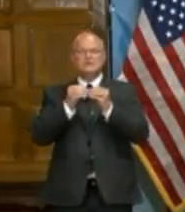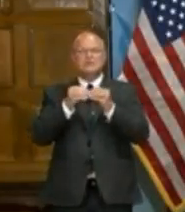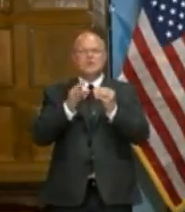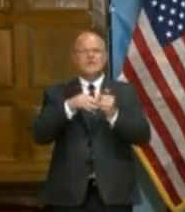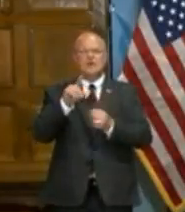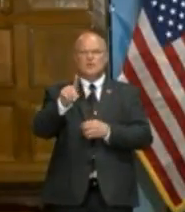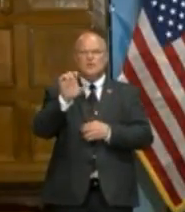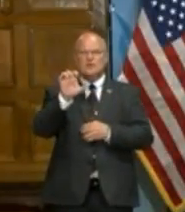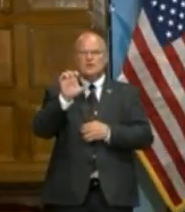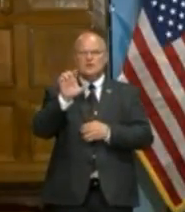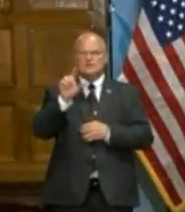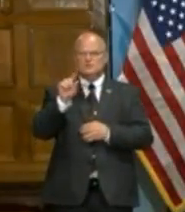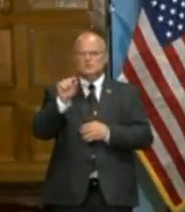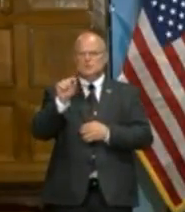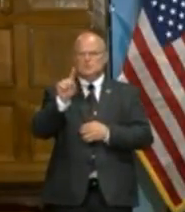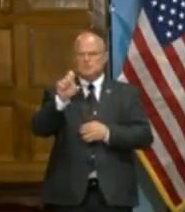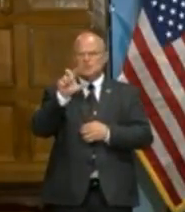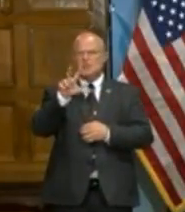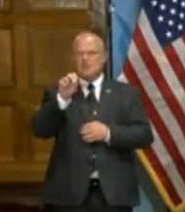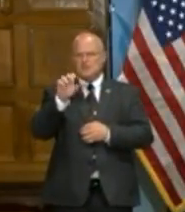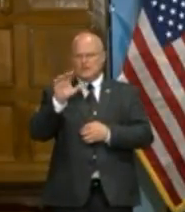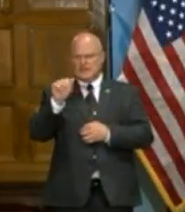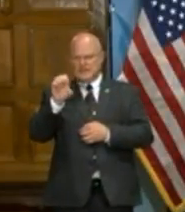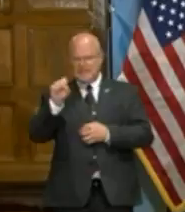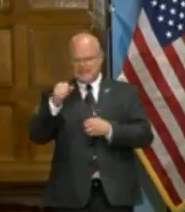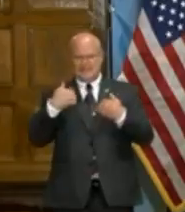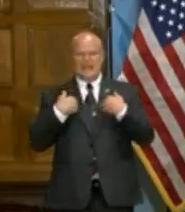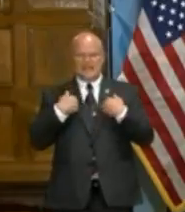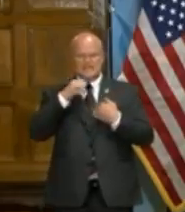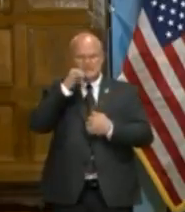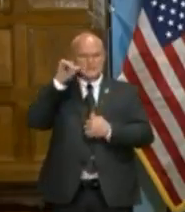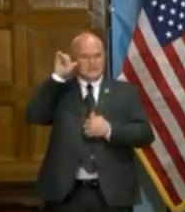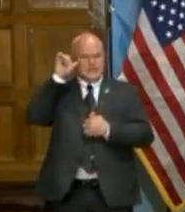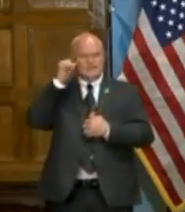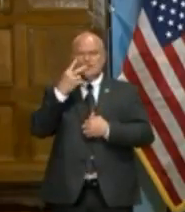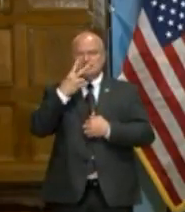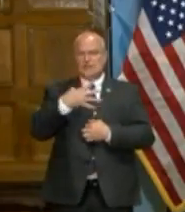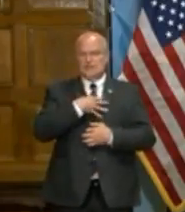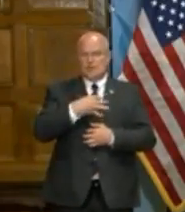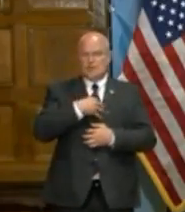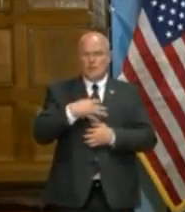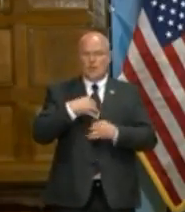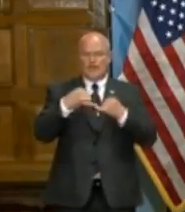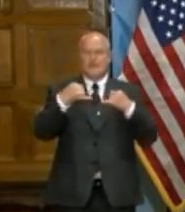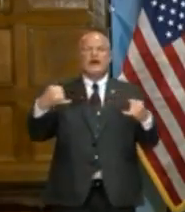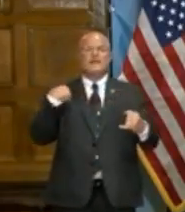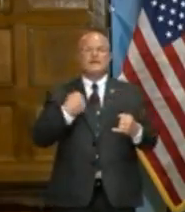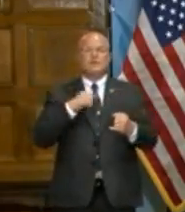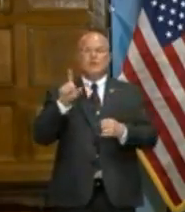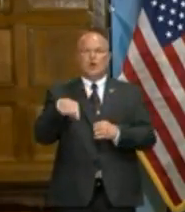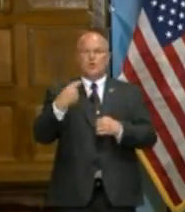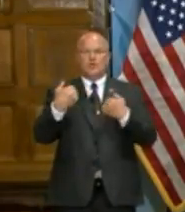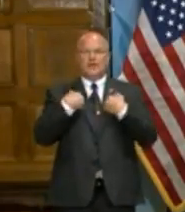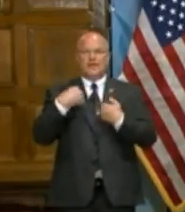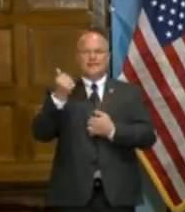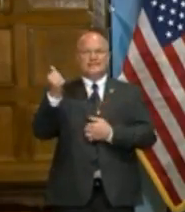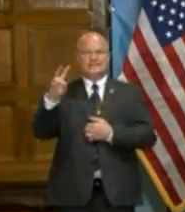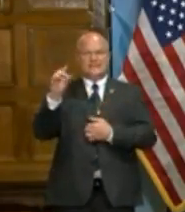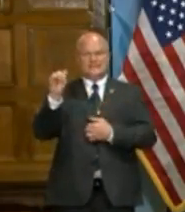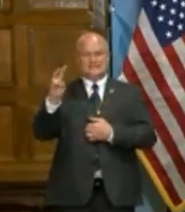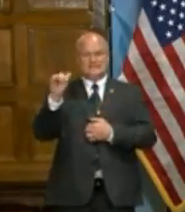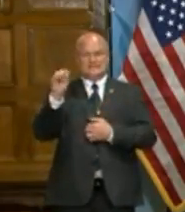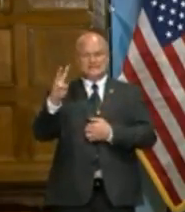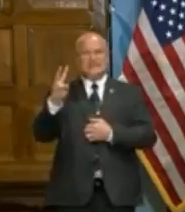over 130 cases that we had. And you can see the white marking that we only had